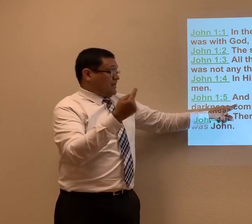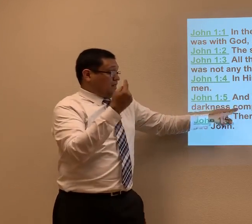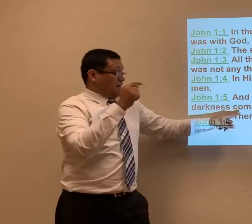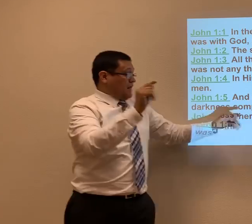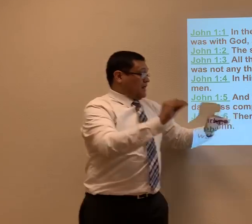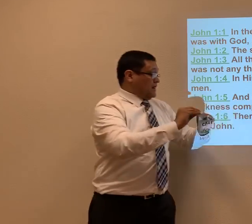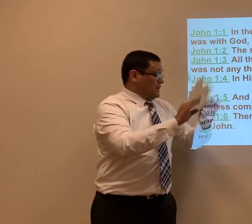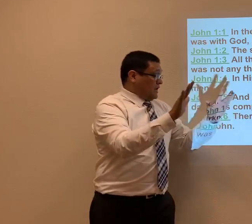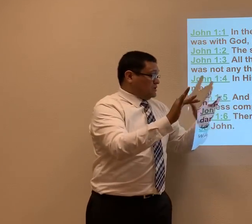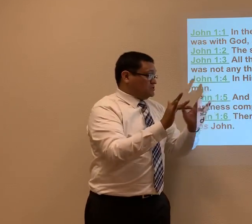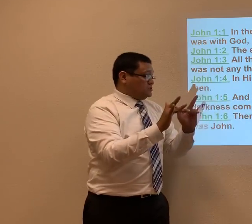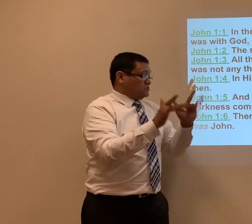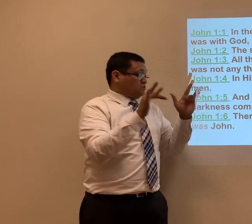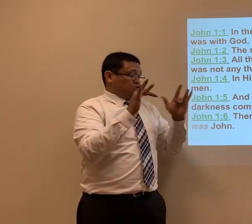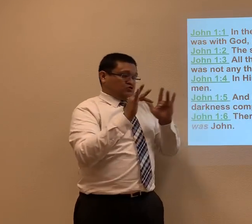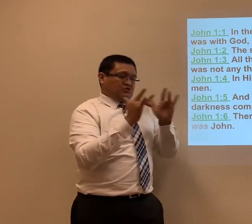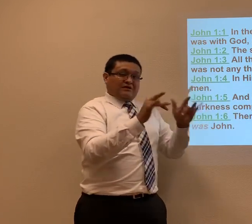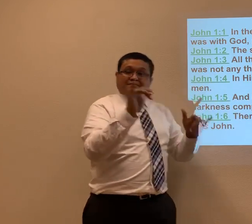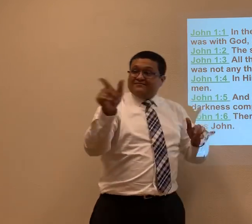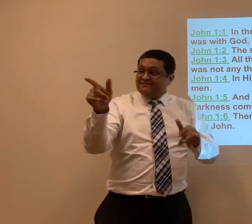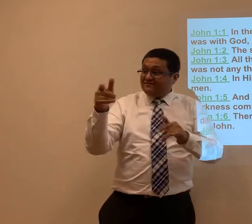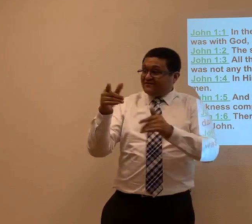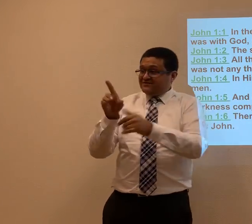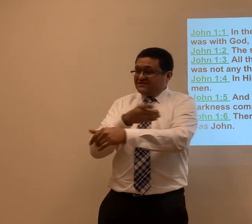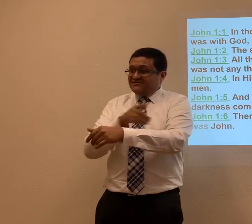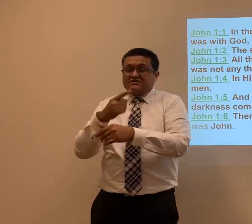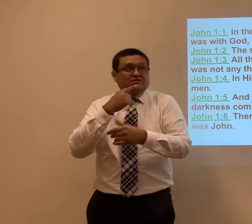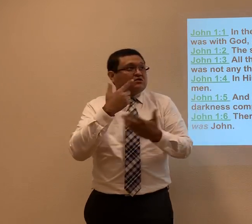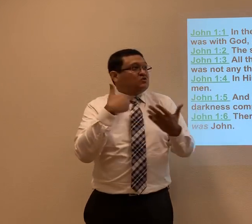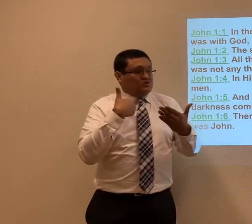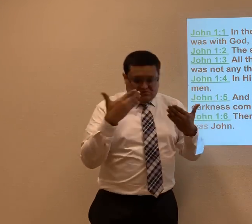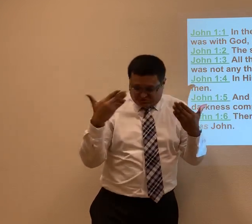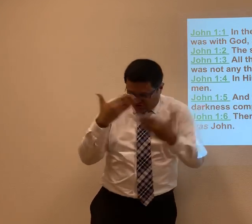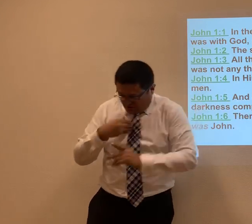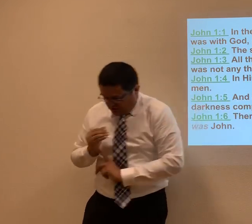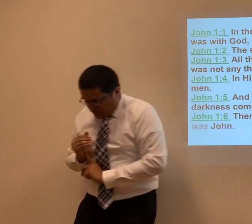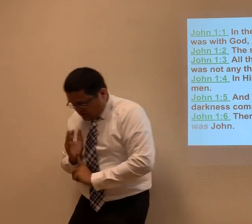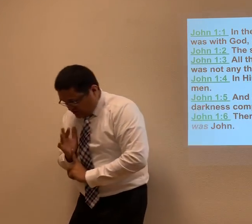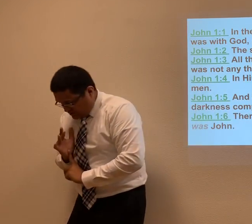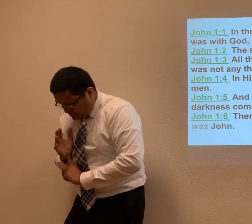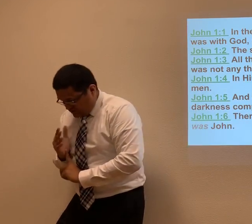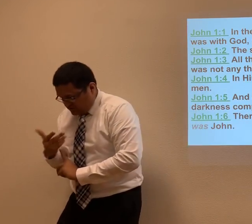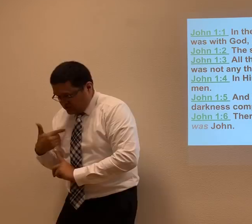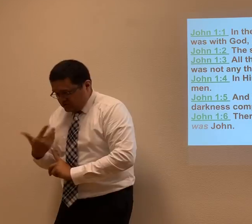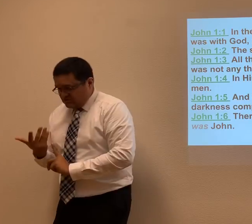And the light shineth in darkness. So like the sun,